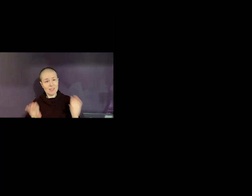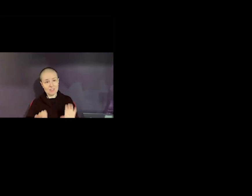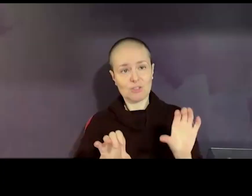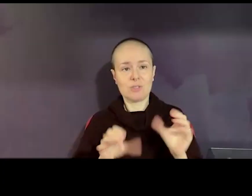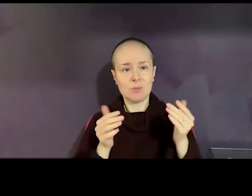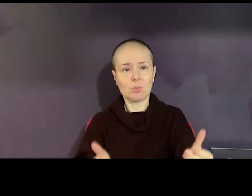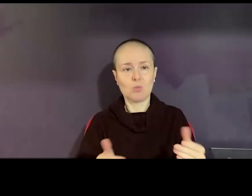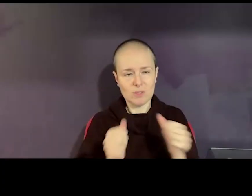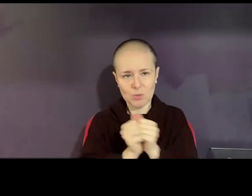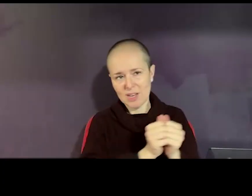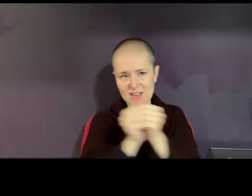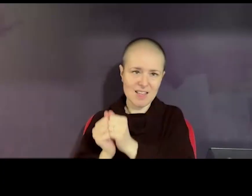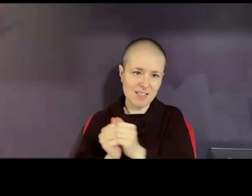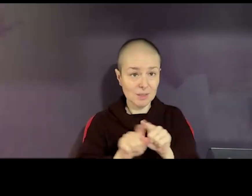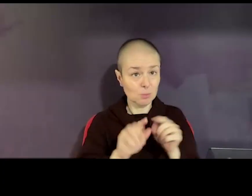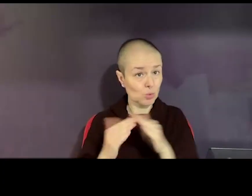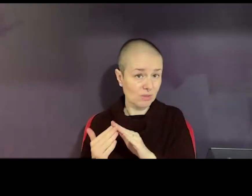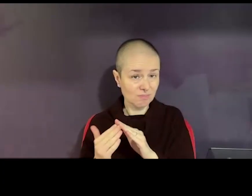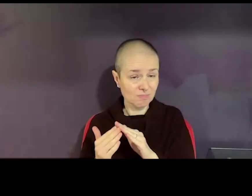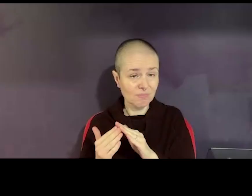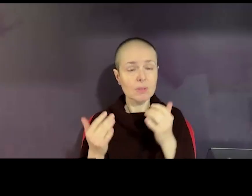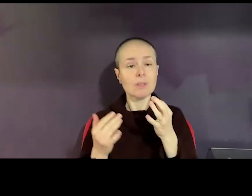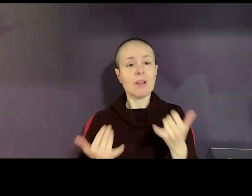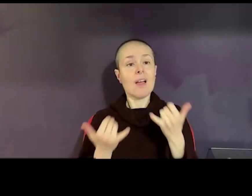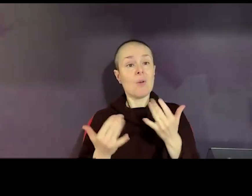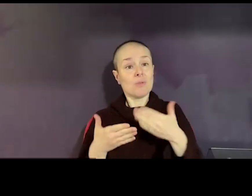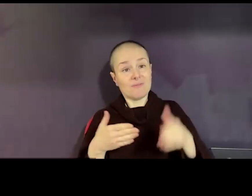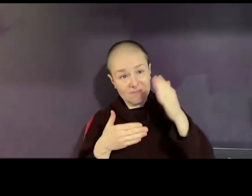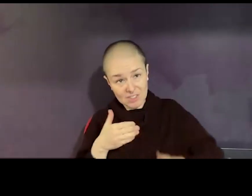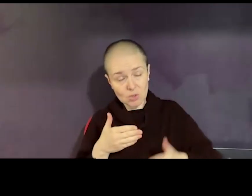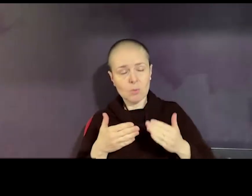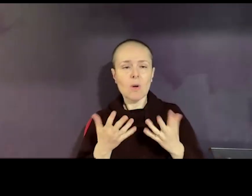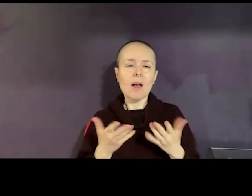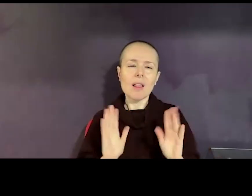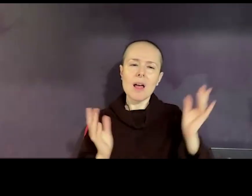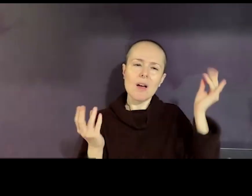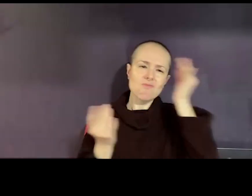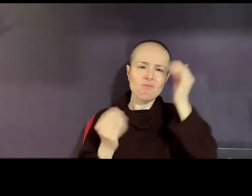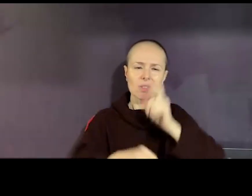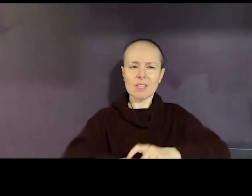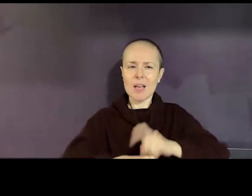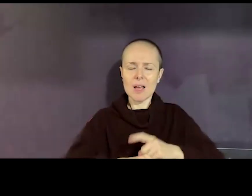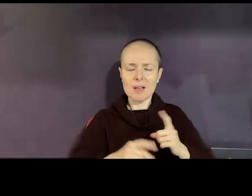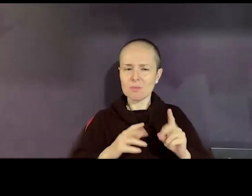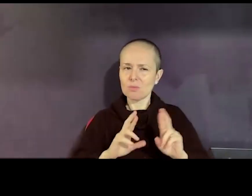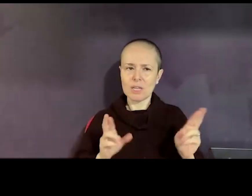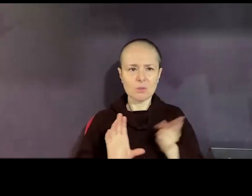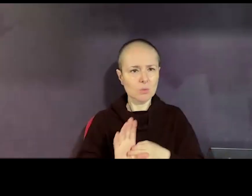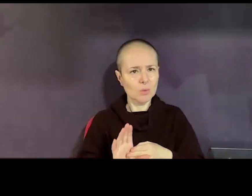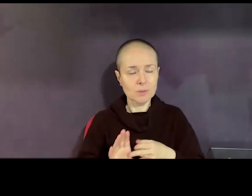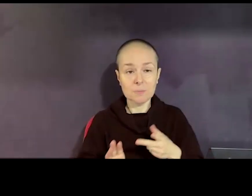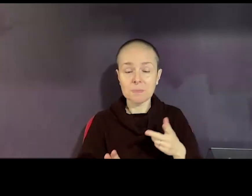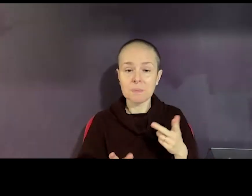community. So as we close for today, I want to give us some time to begin as we're spilling